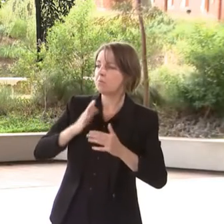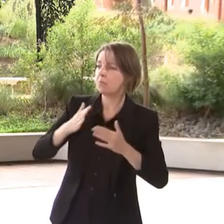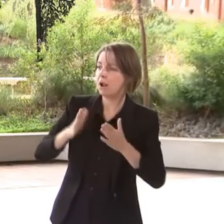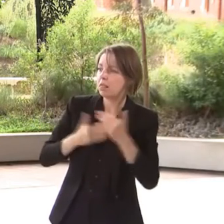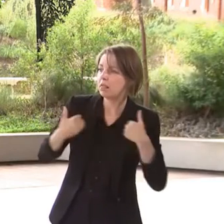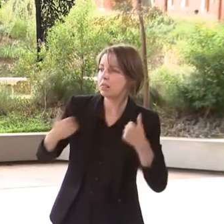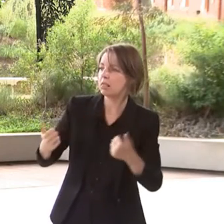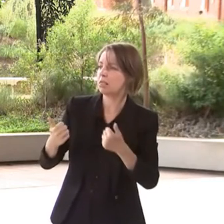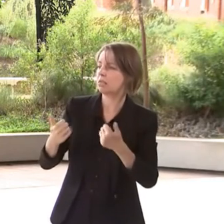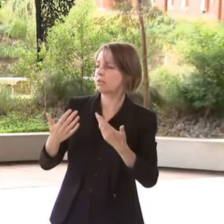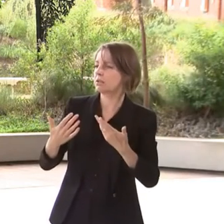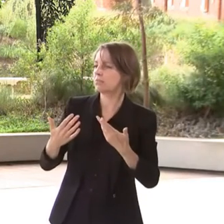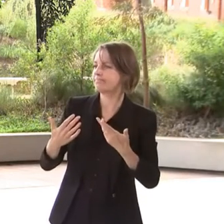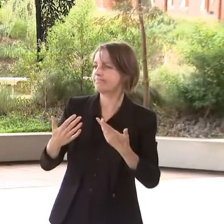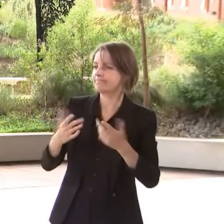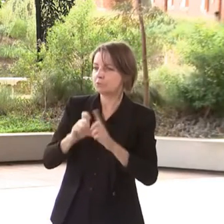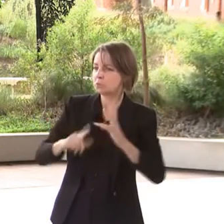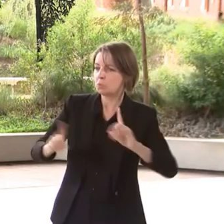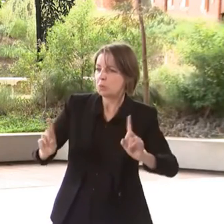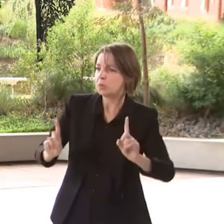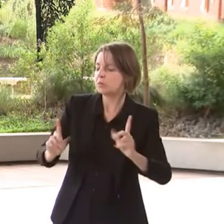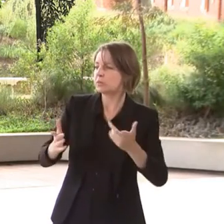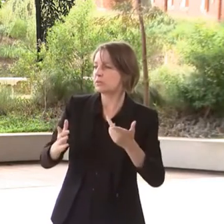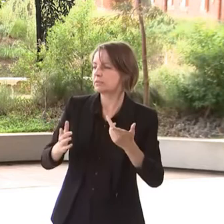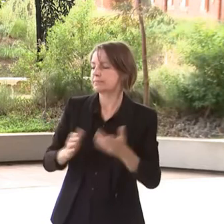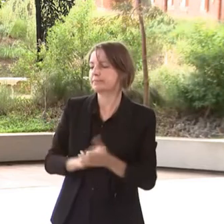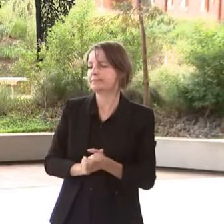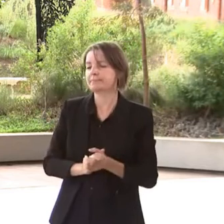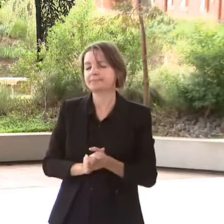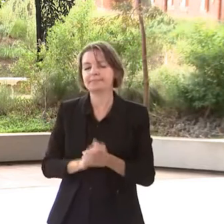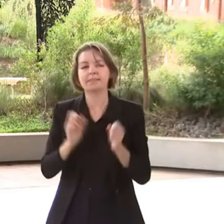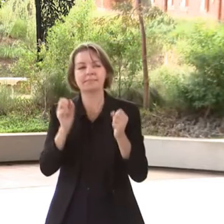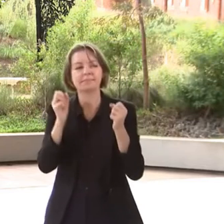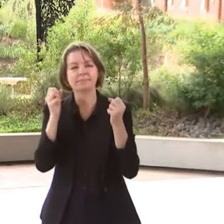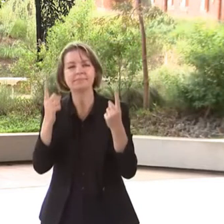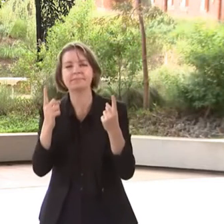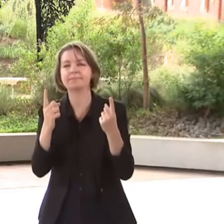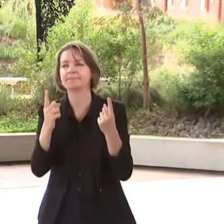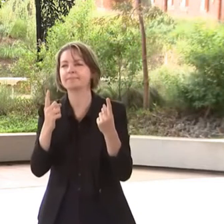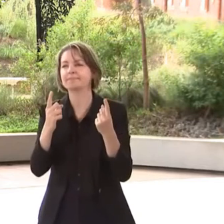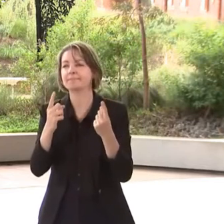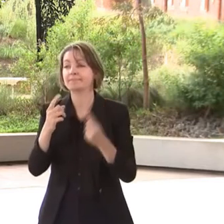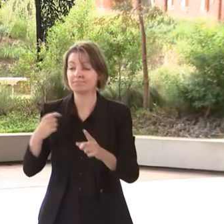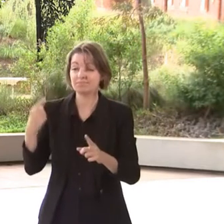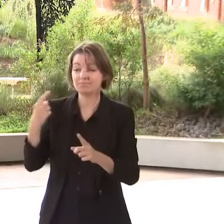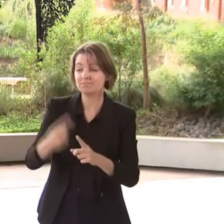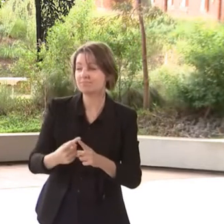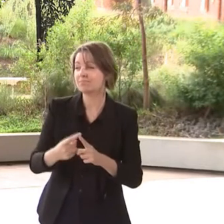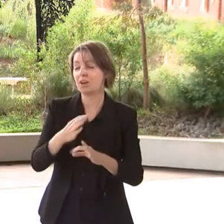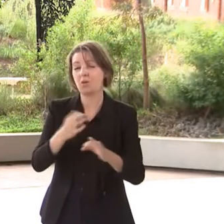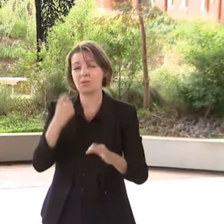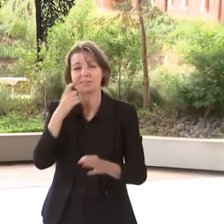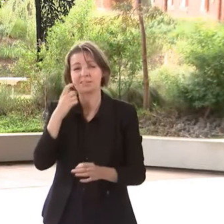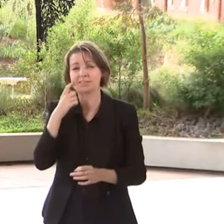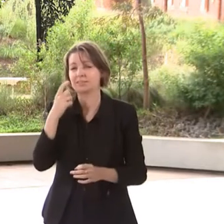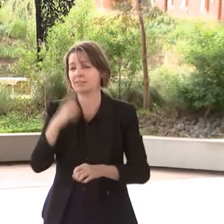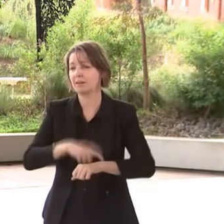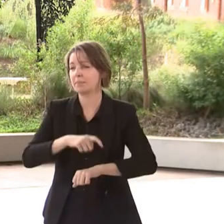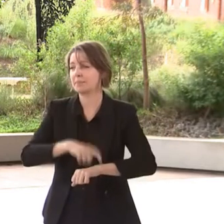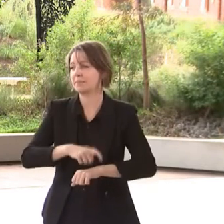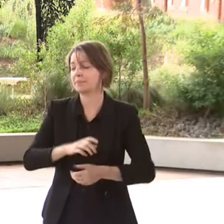is not easy on anyone across our state. It hasn't been easy on people right across New South Wales. But if